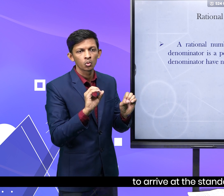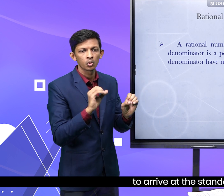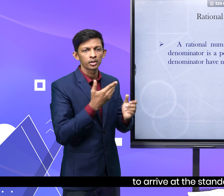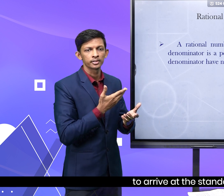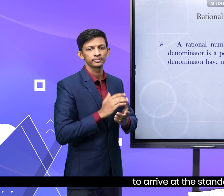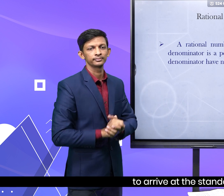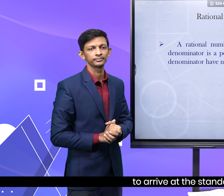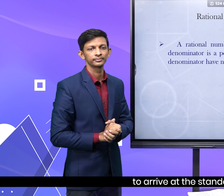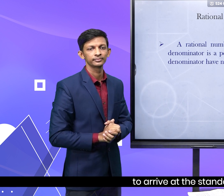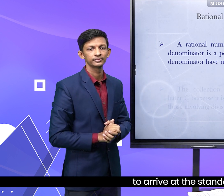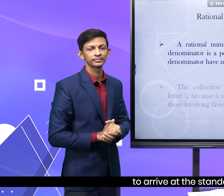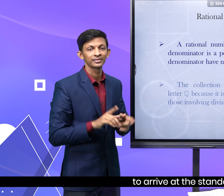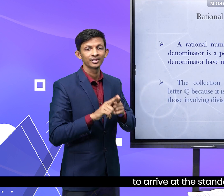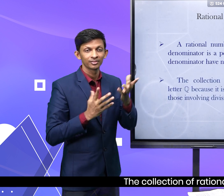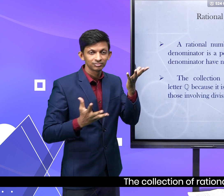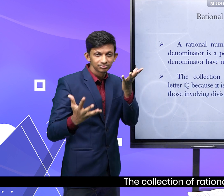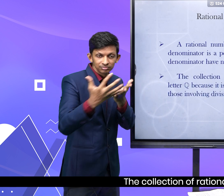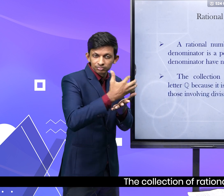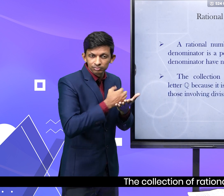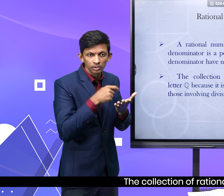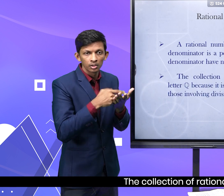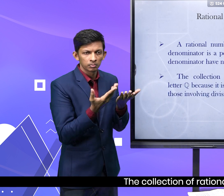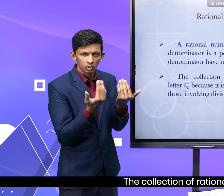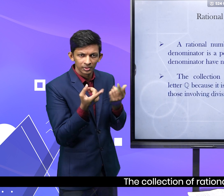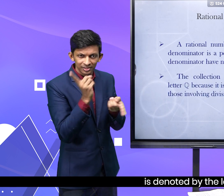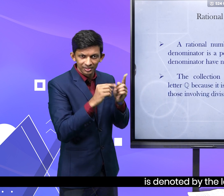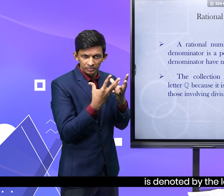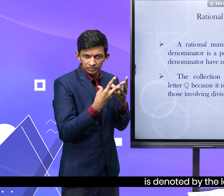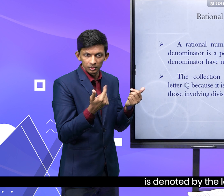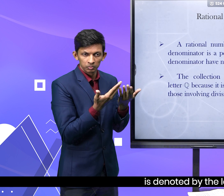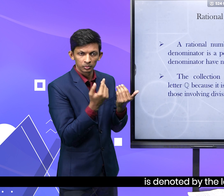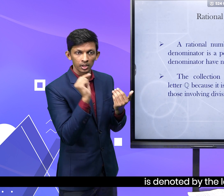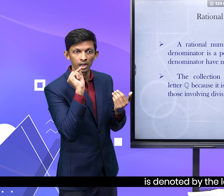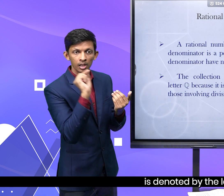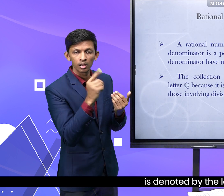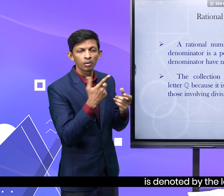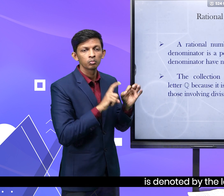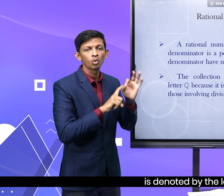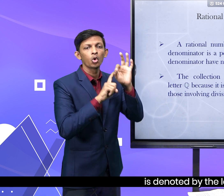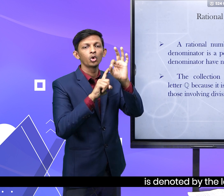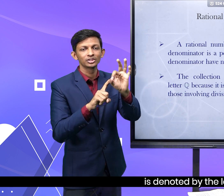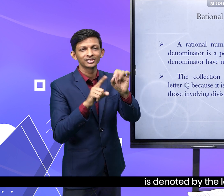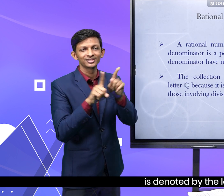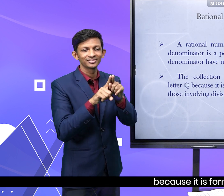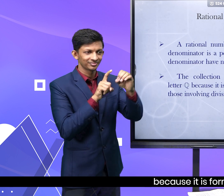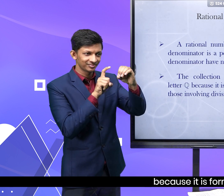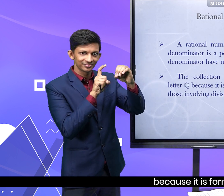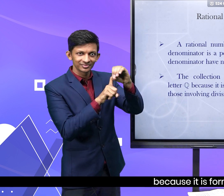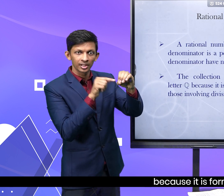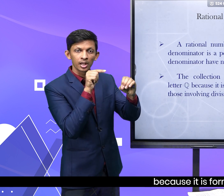form. The collection of rational numbers is denoted by the letter Q because it is formed